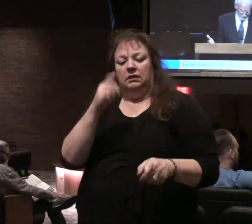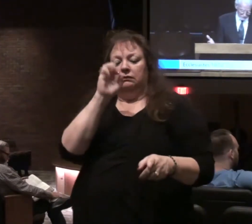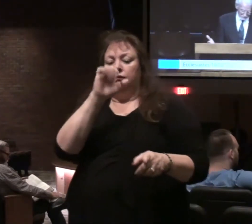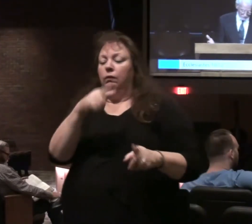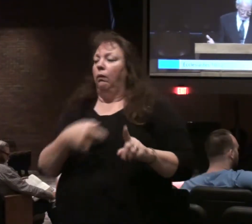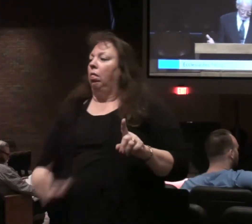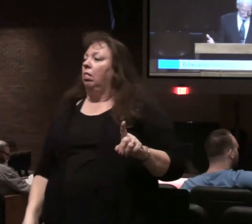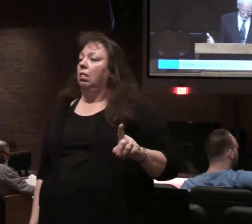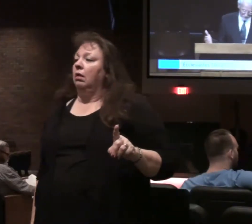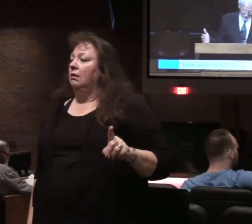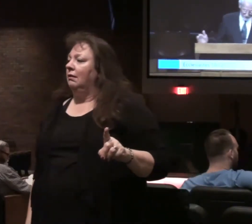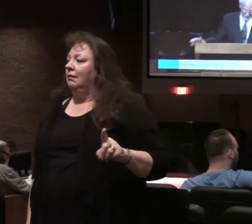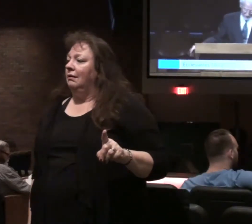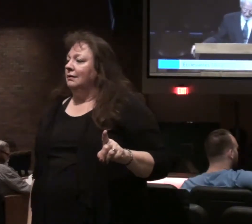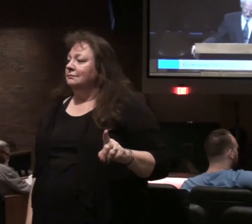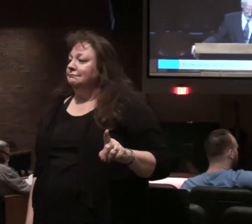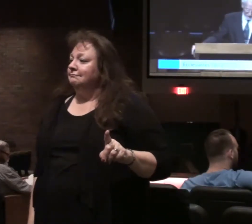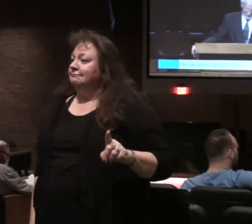fool,